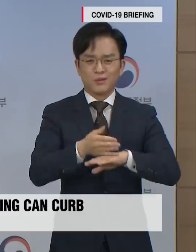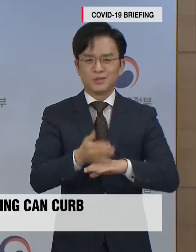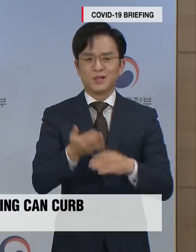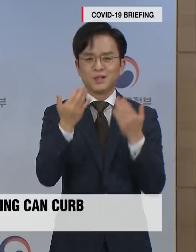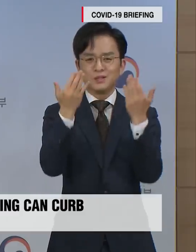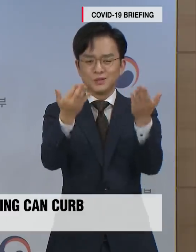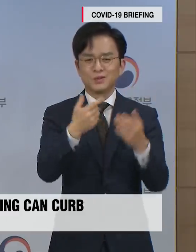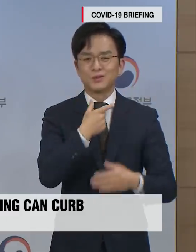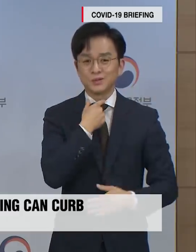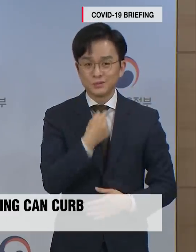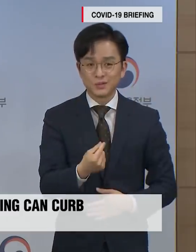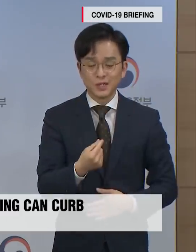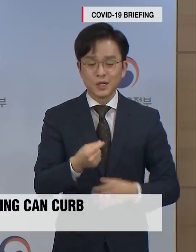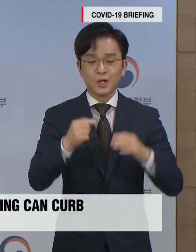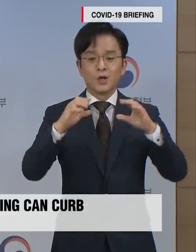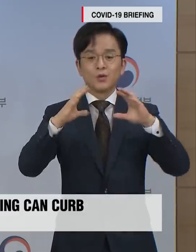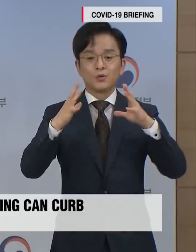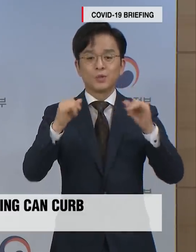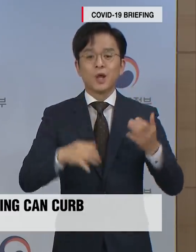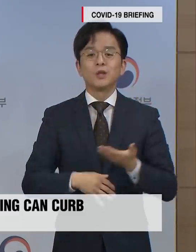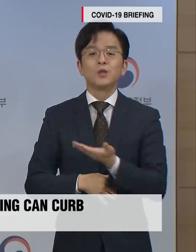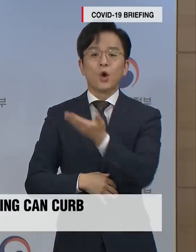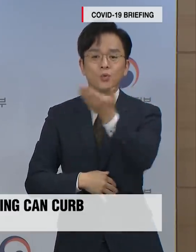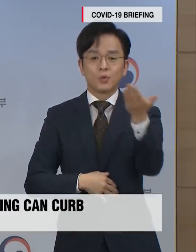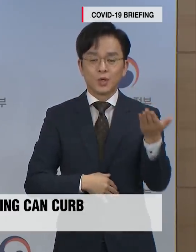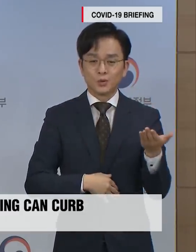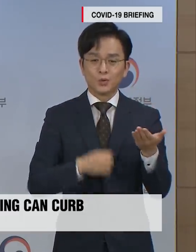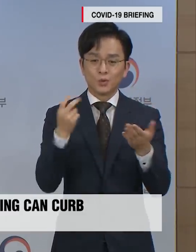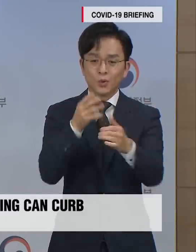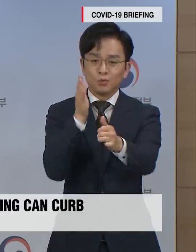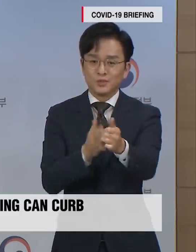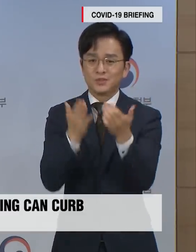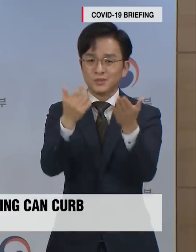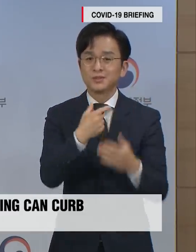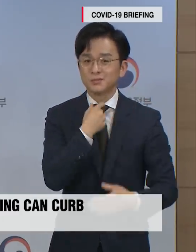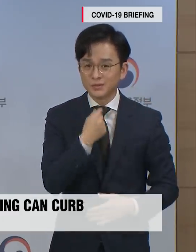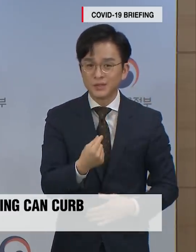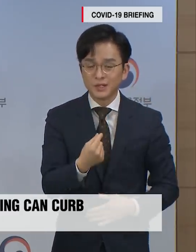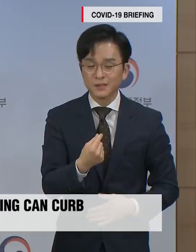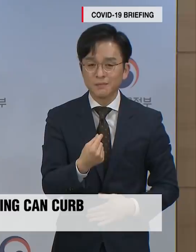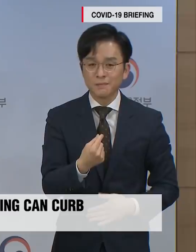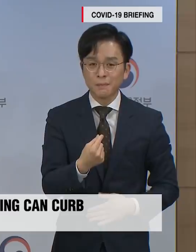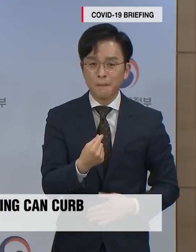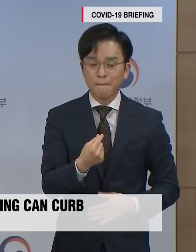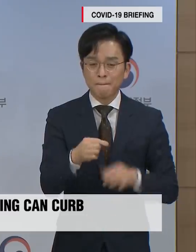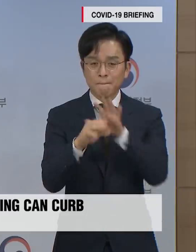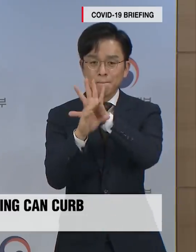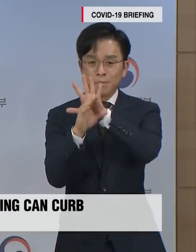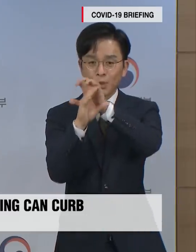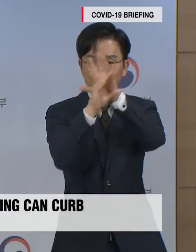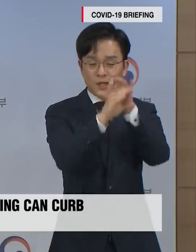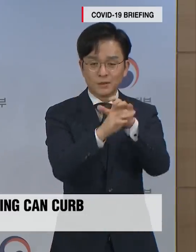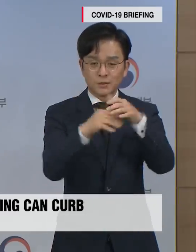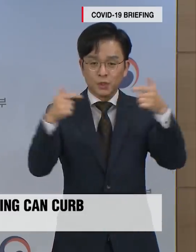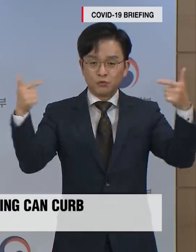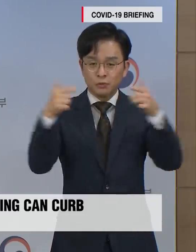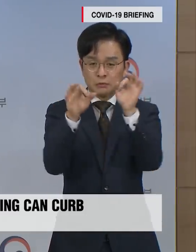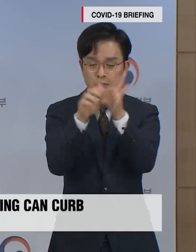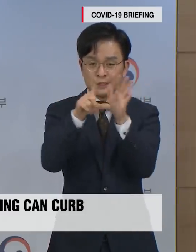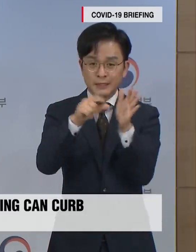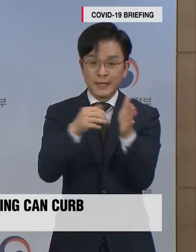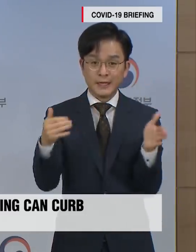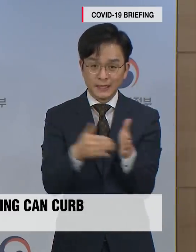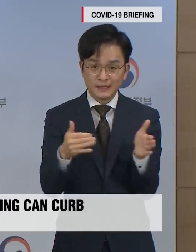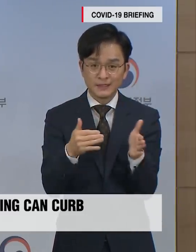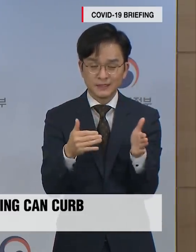you. And we also want to ask our citizens to help out. So we want to